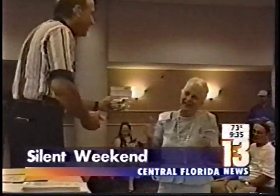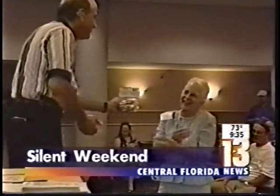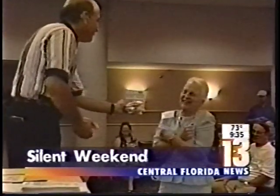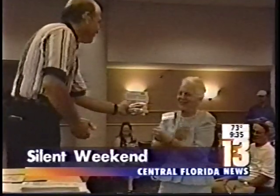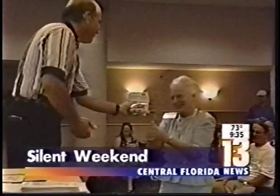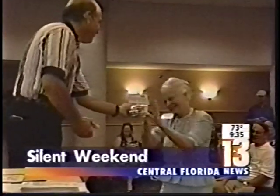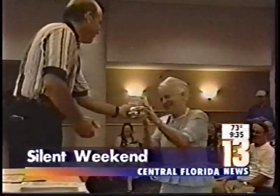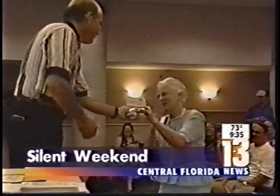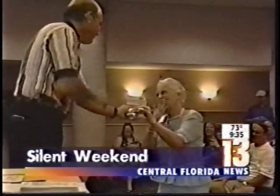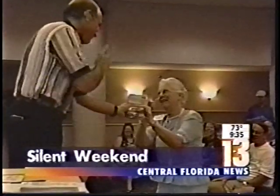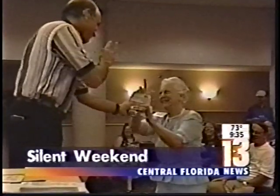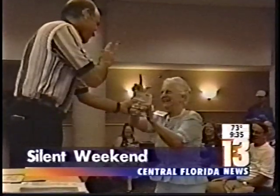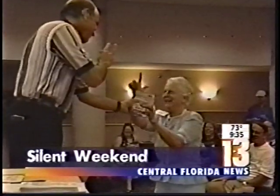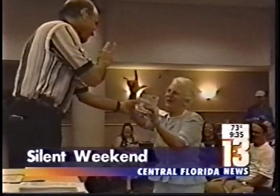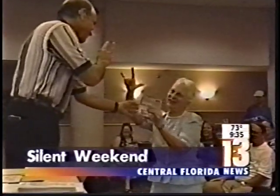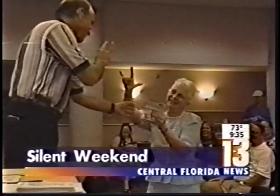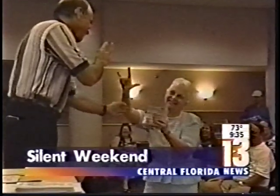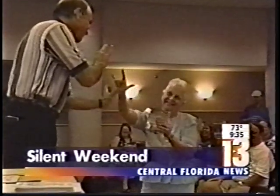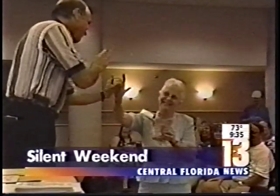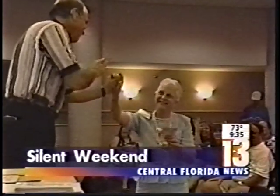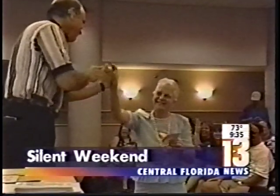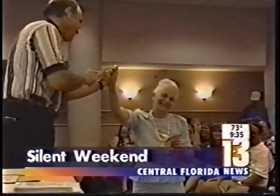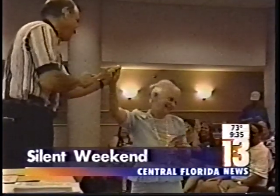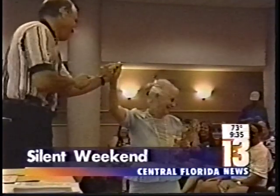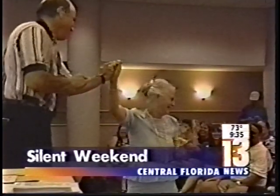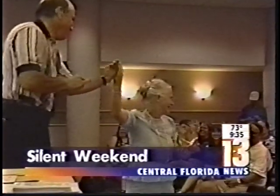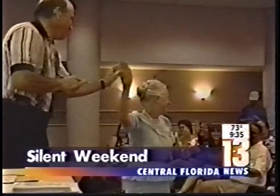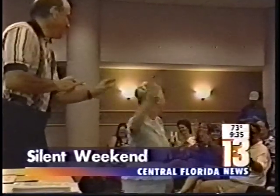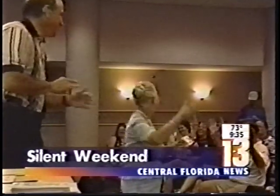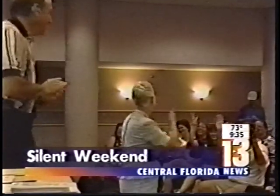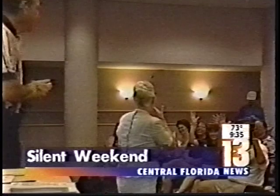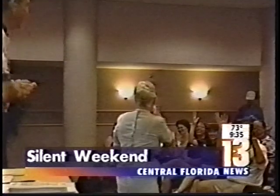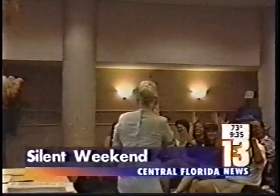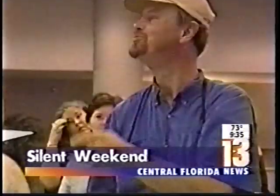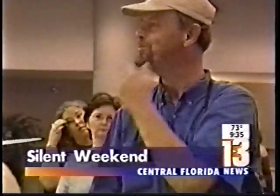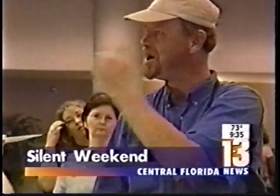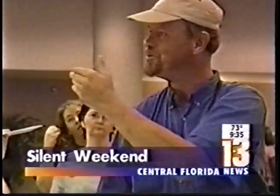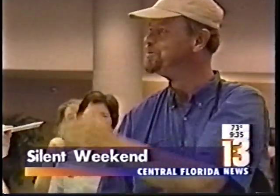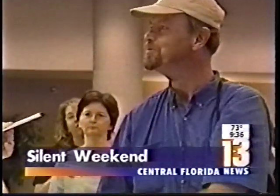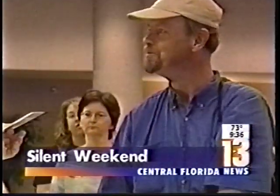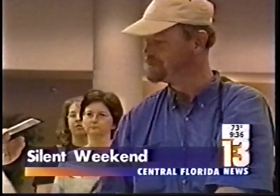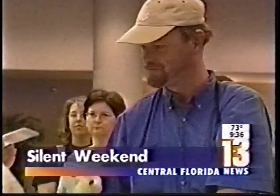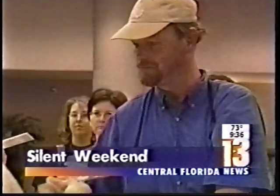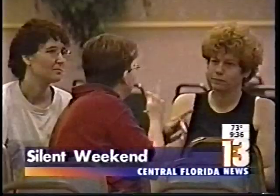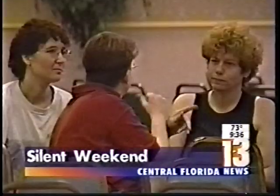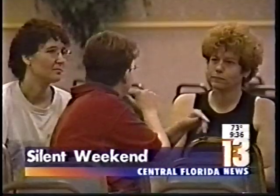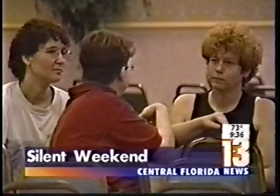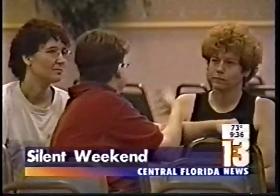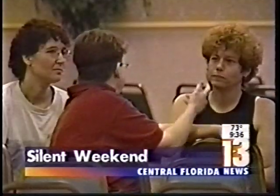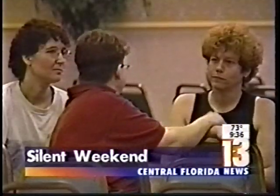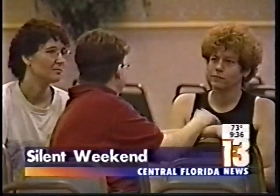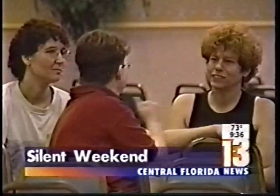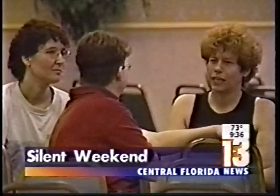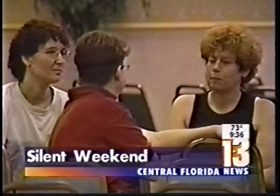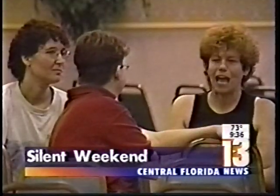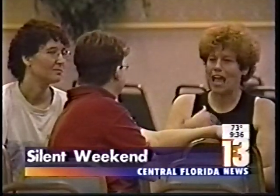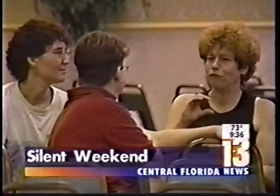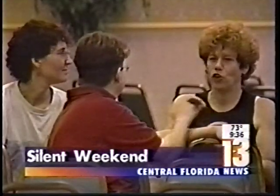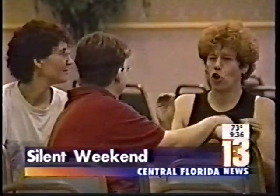signing. Those were the rules of the 22nd annual Silent Weekend, an event that teaches people sign language by immersing them in a world